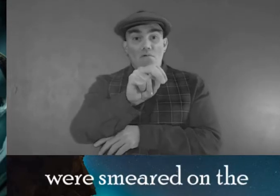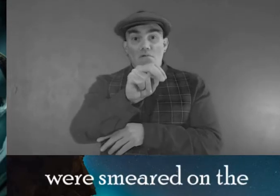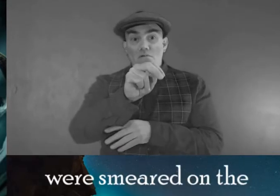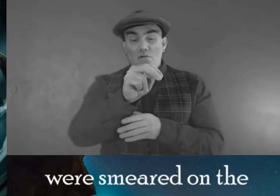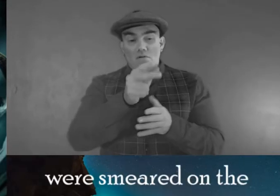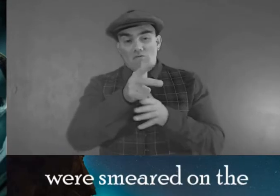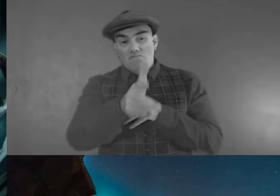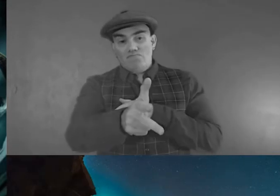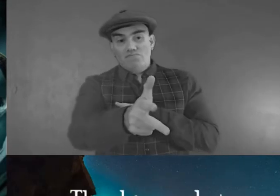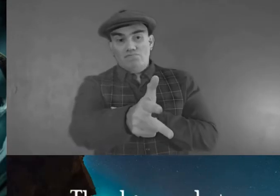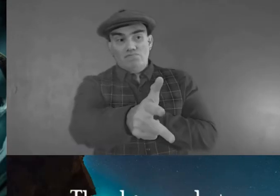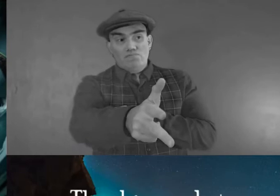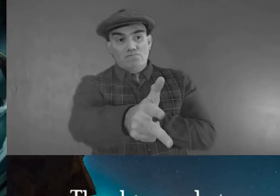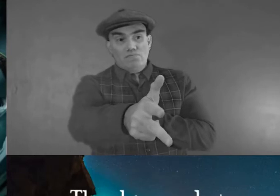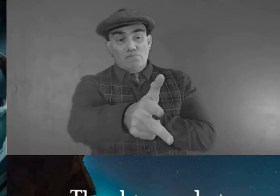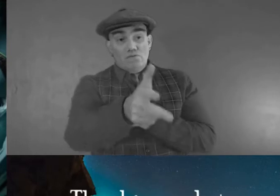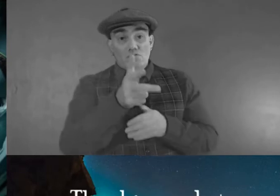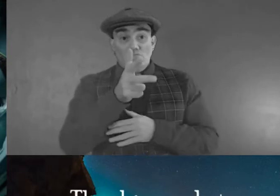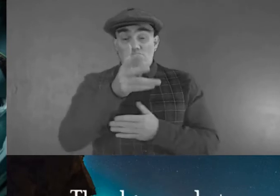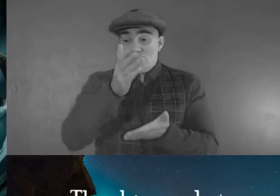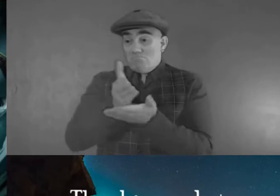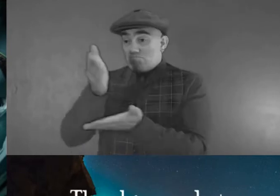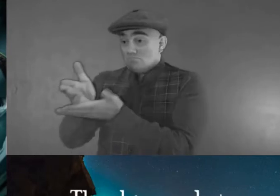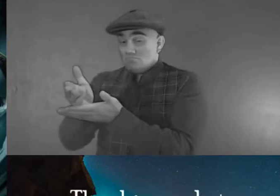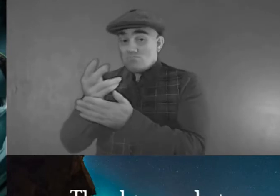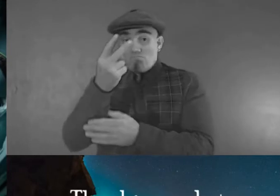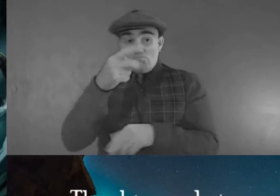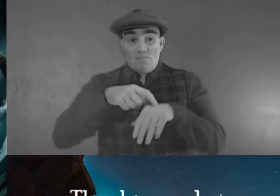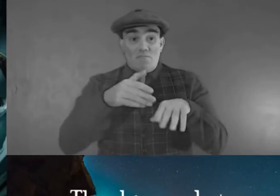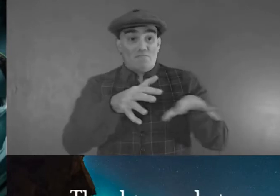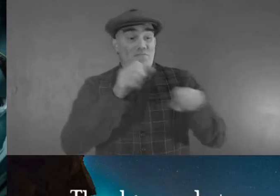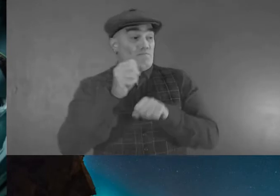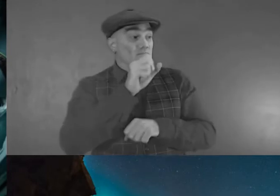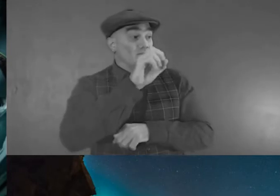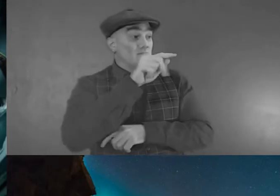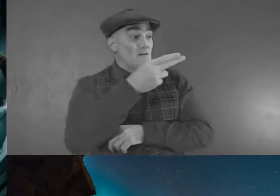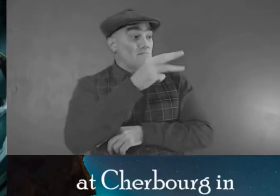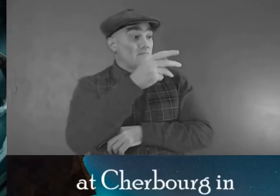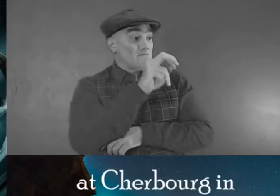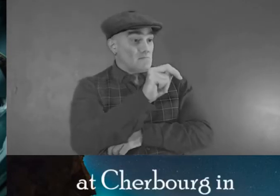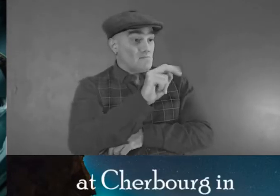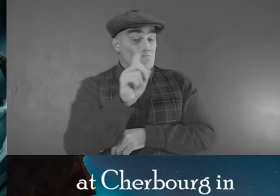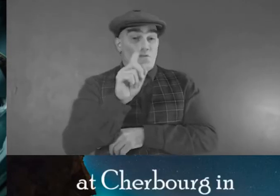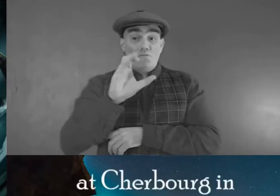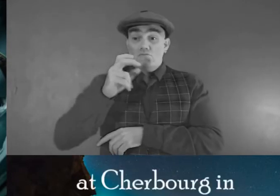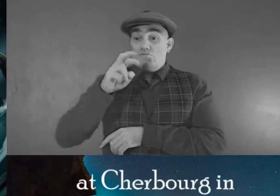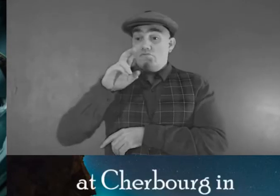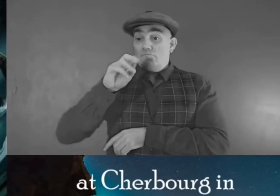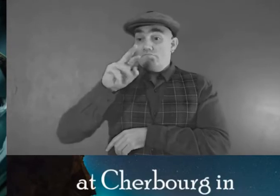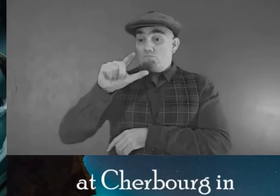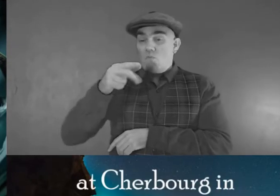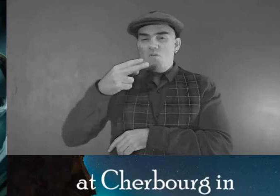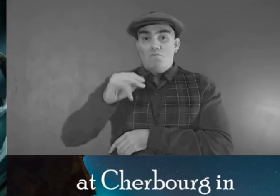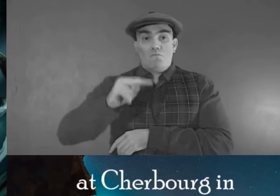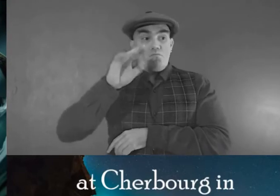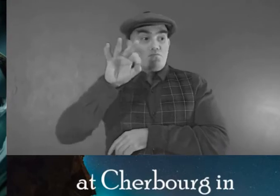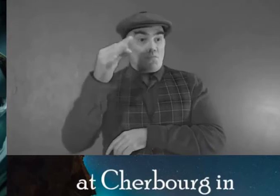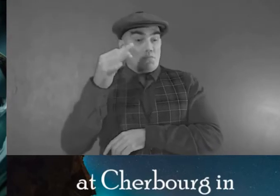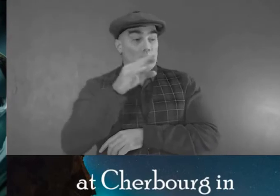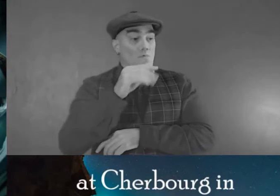Lebanon. The ship made 2 stops after leaving Southampton, at Cherbourg in North